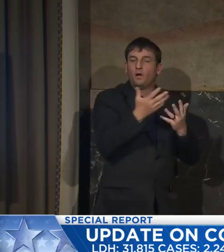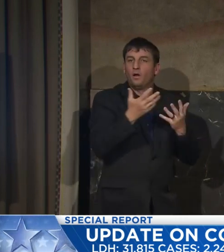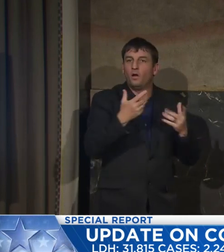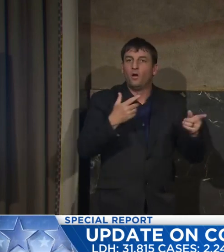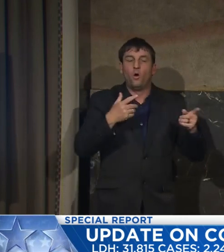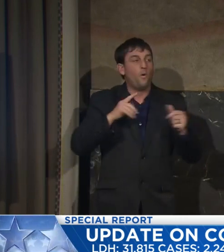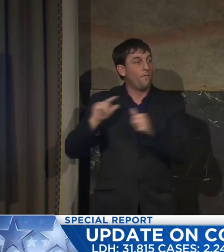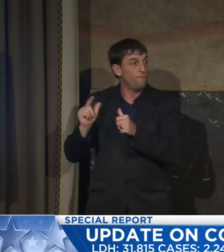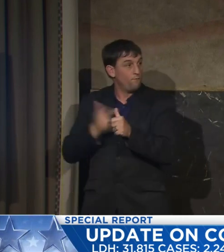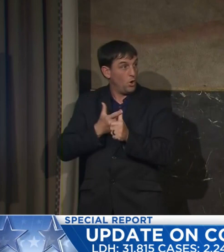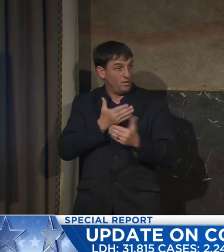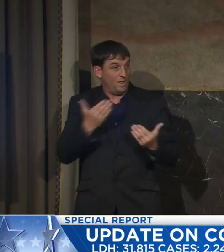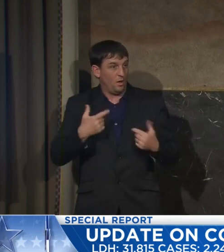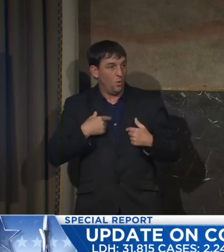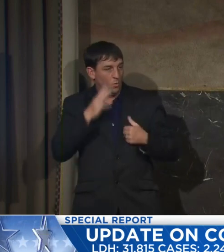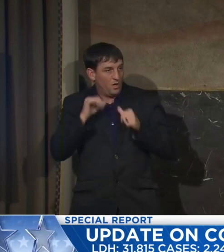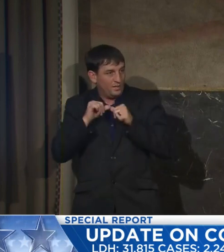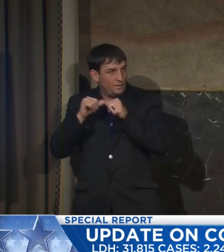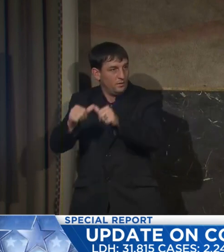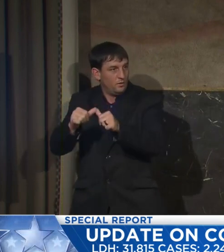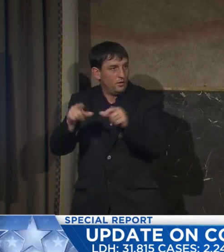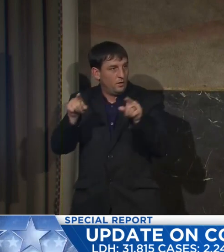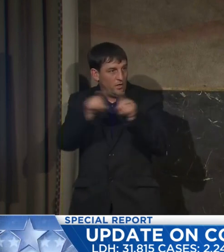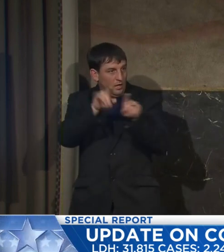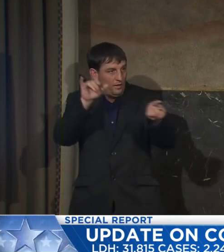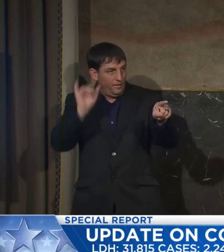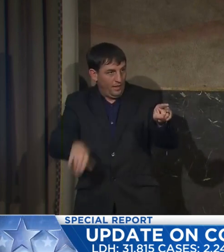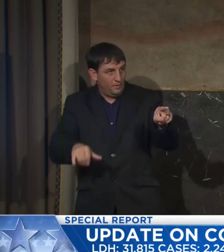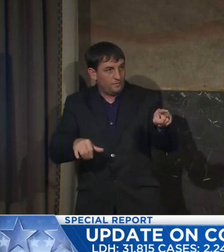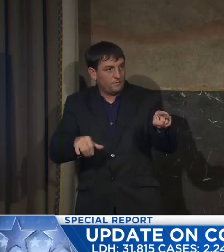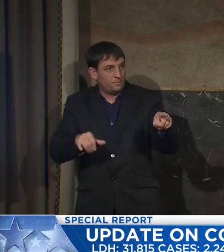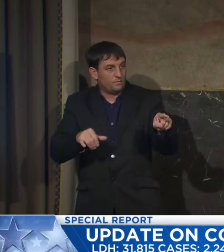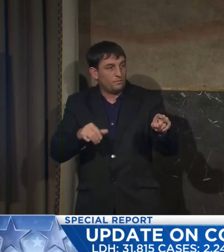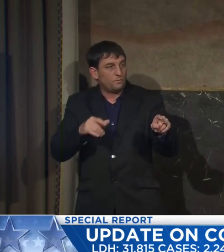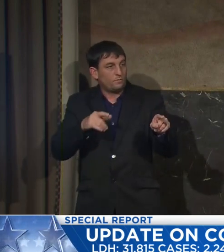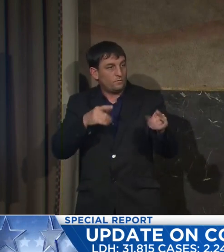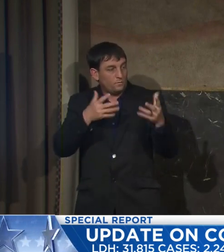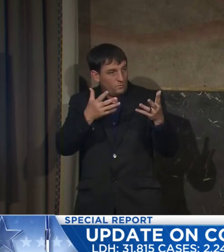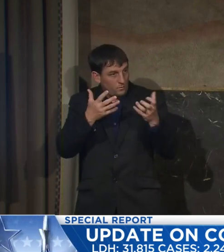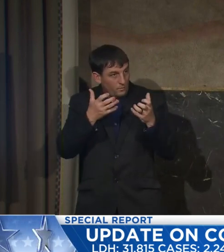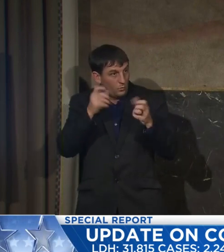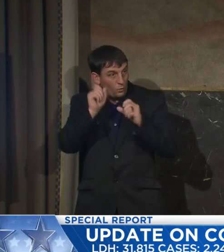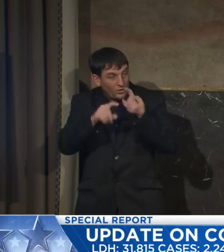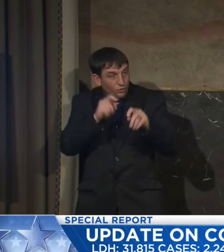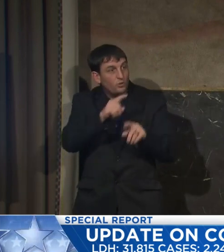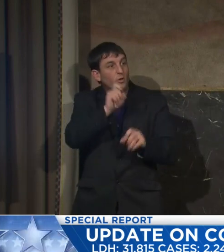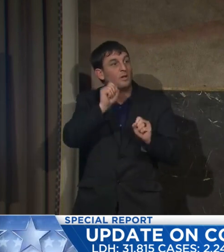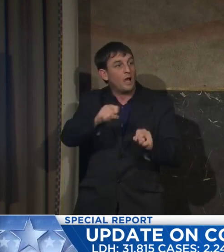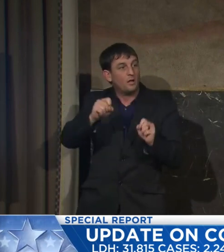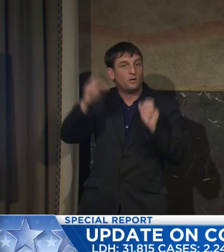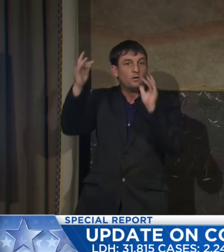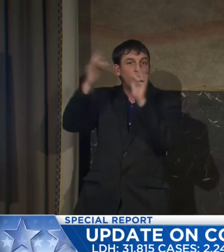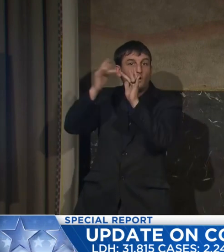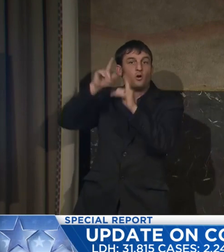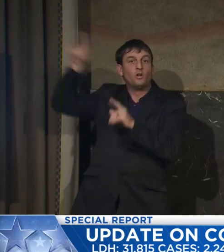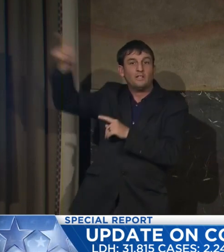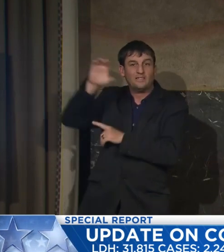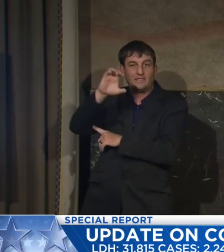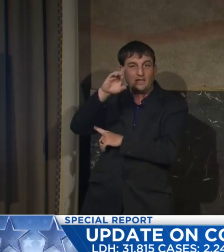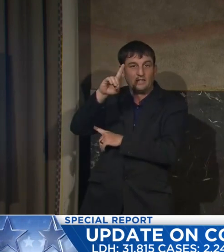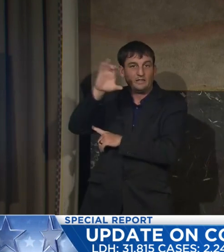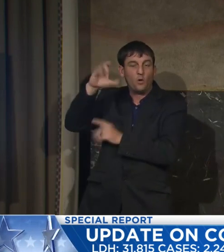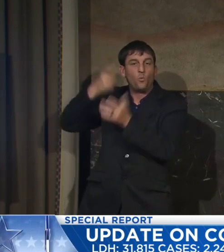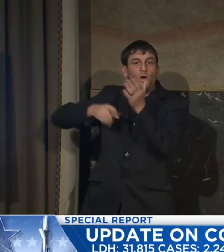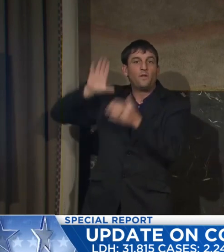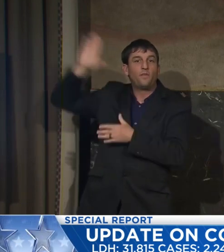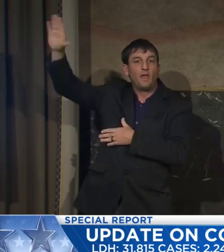we will continue, as we always have, with questions like that, to reach out to the CDC for their guidance and what